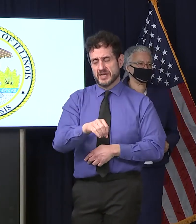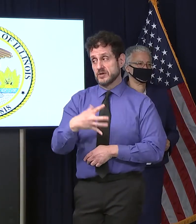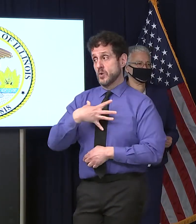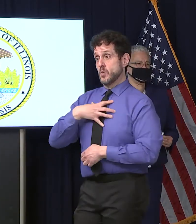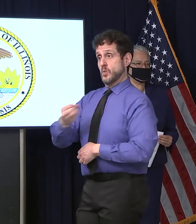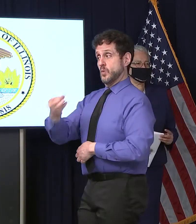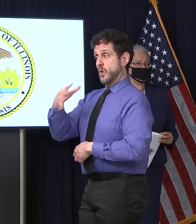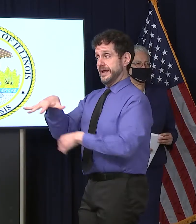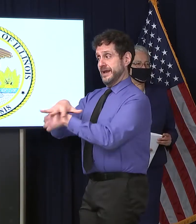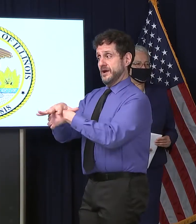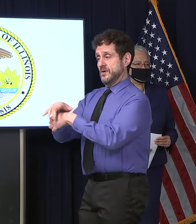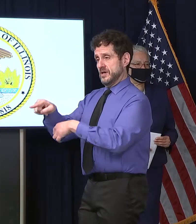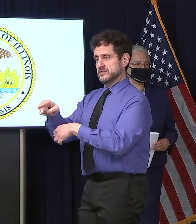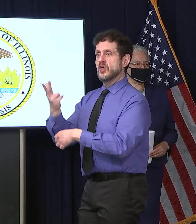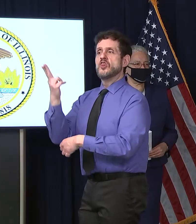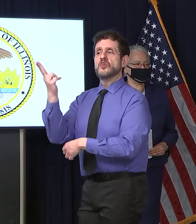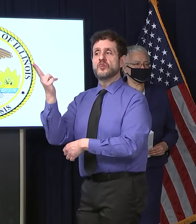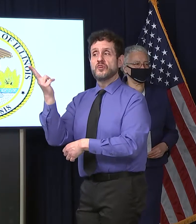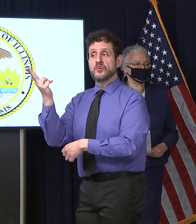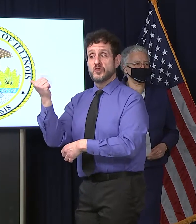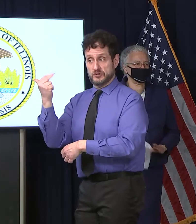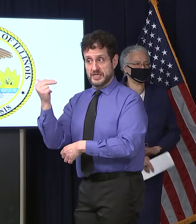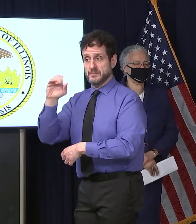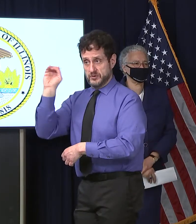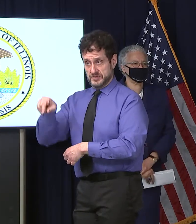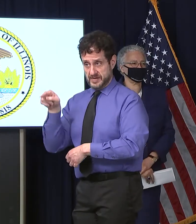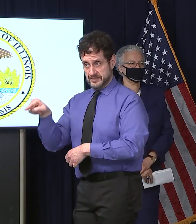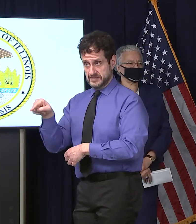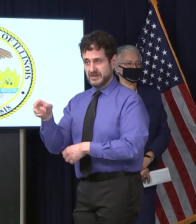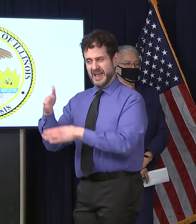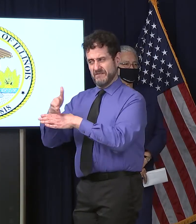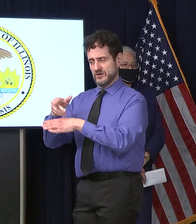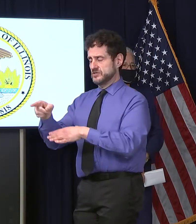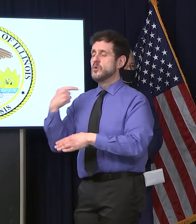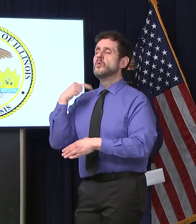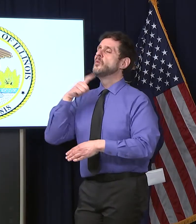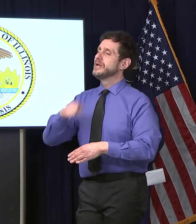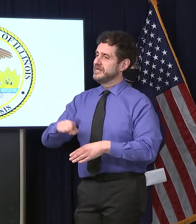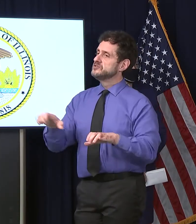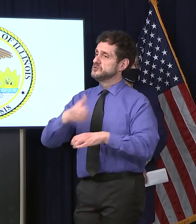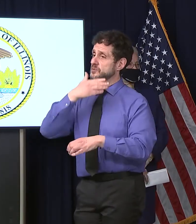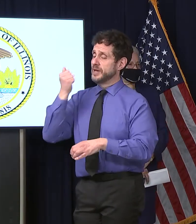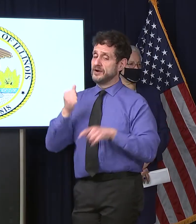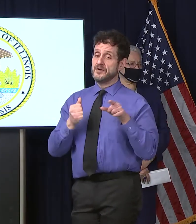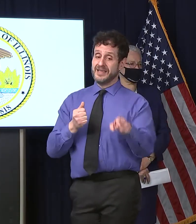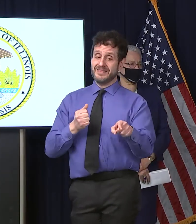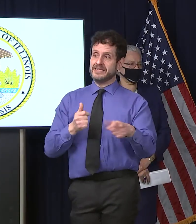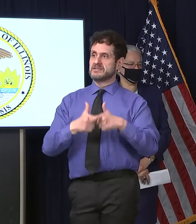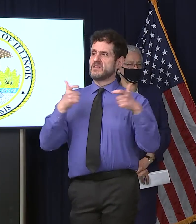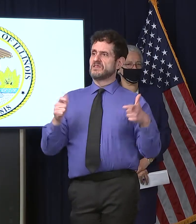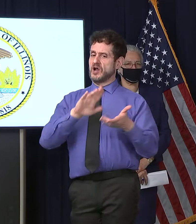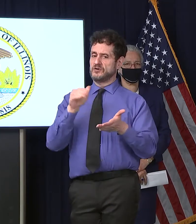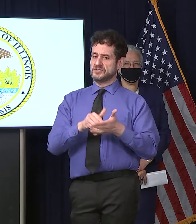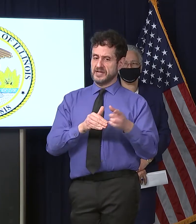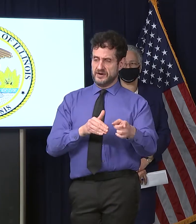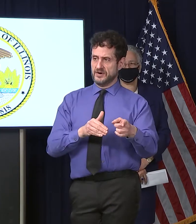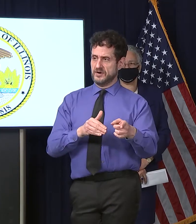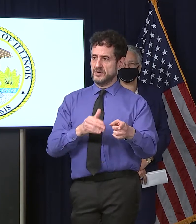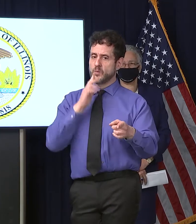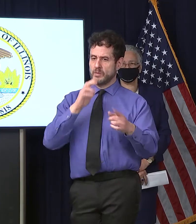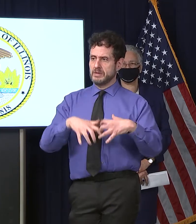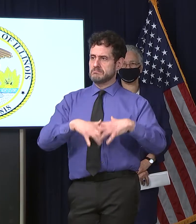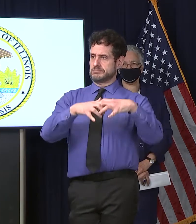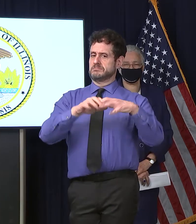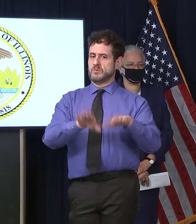codes, 13%. We've got to do better. This community vaccination center and its location, which will be open